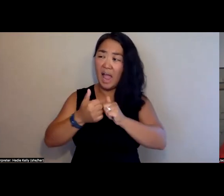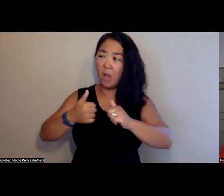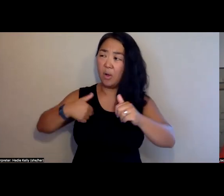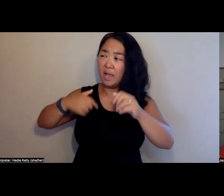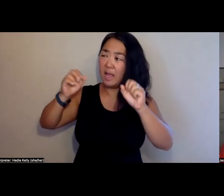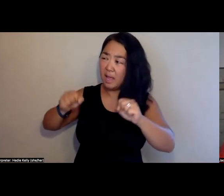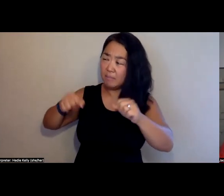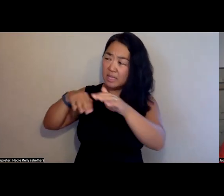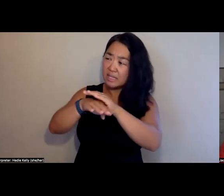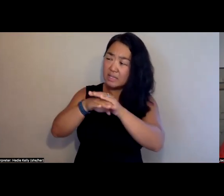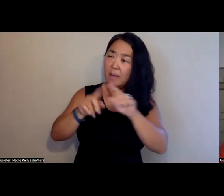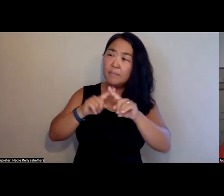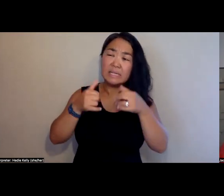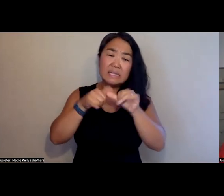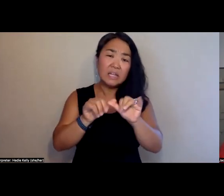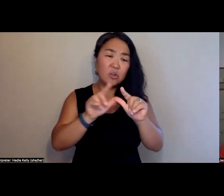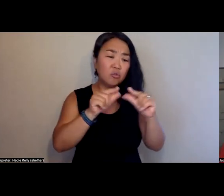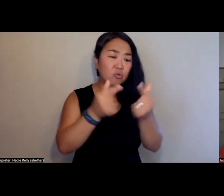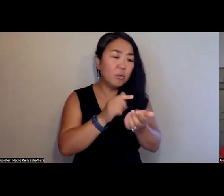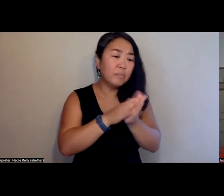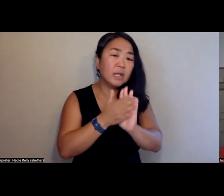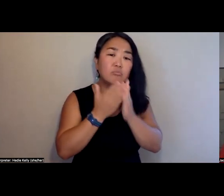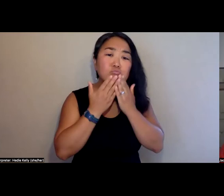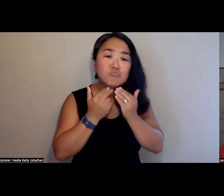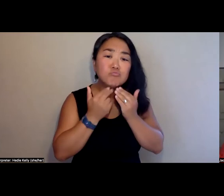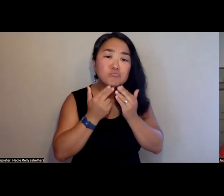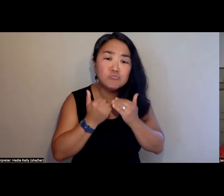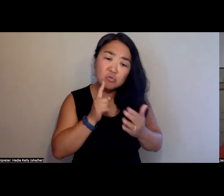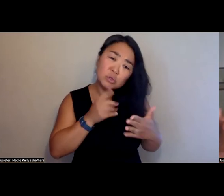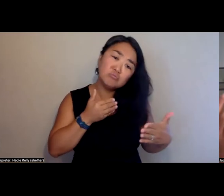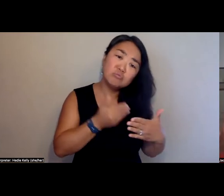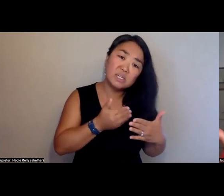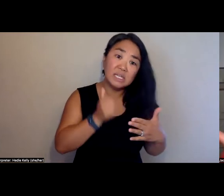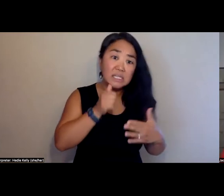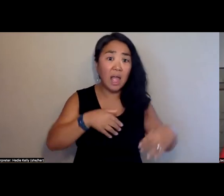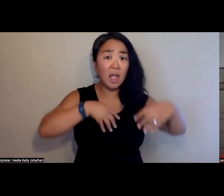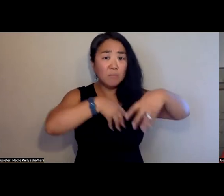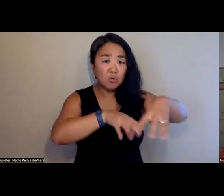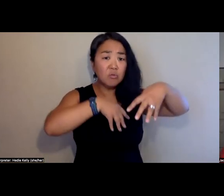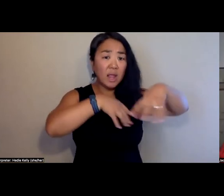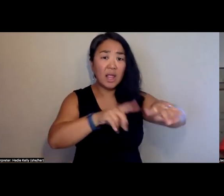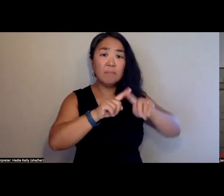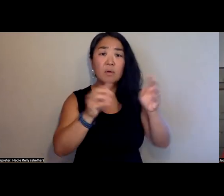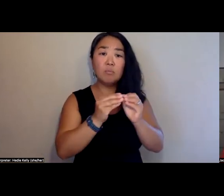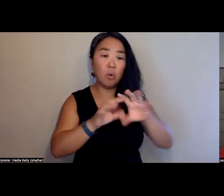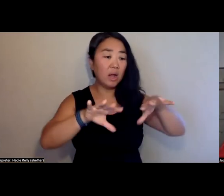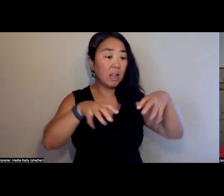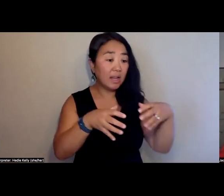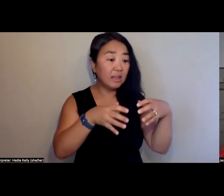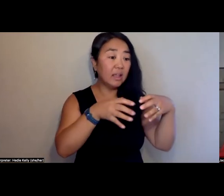group small and intimate in ways that allow it to be not a parade, but rather a collective wayfinding